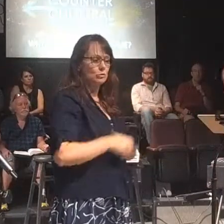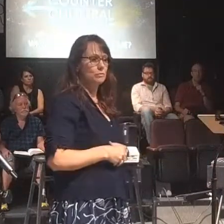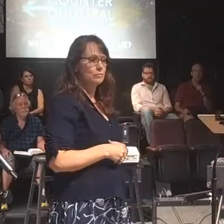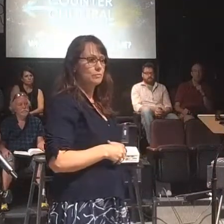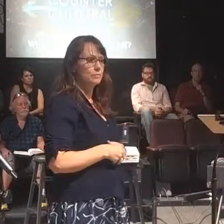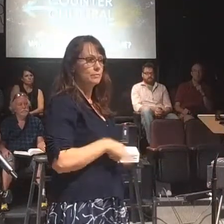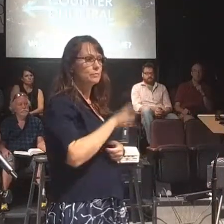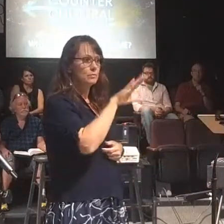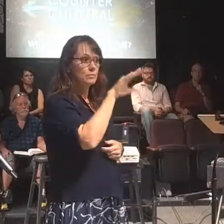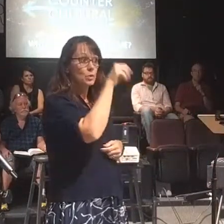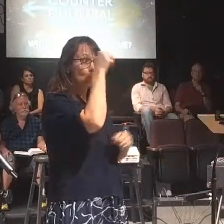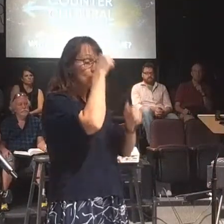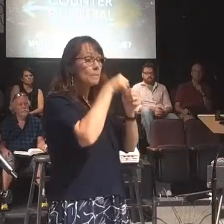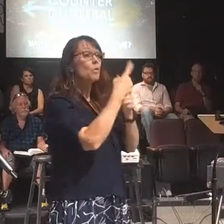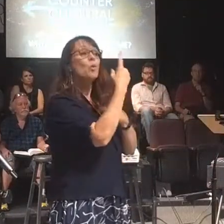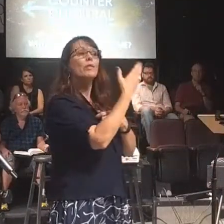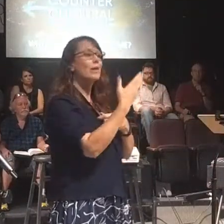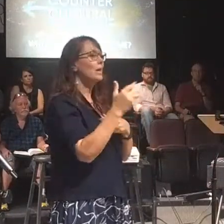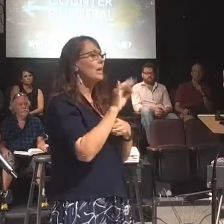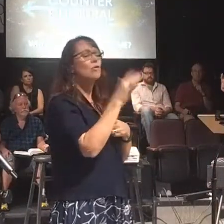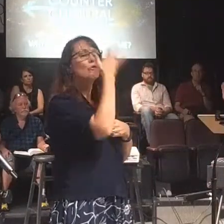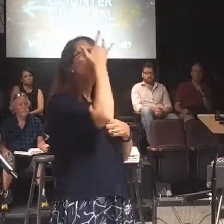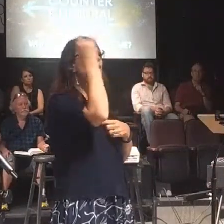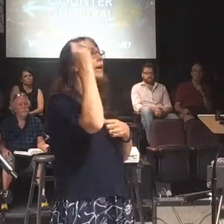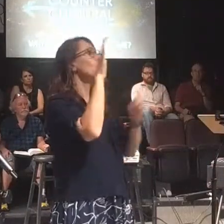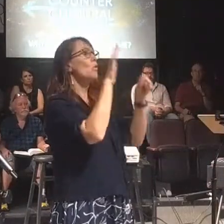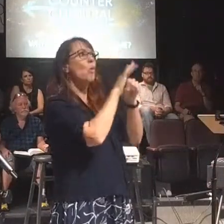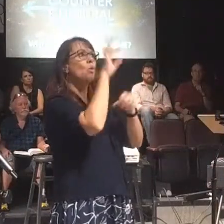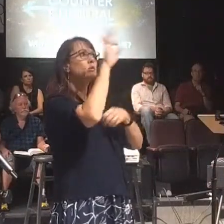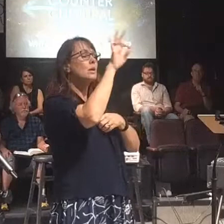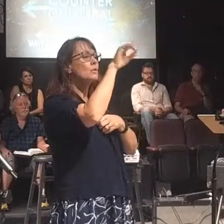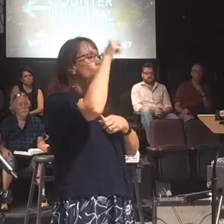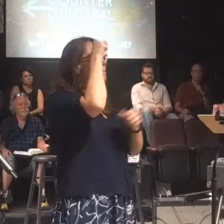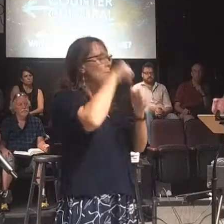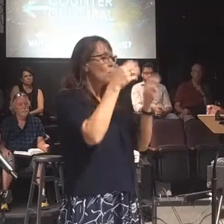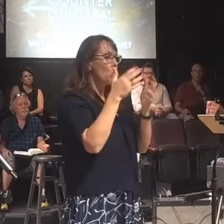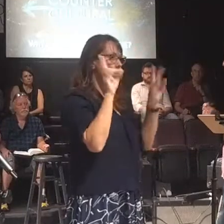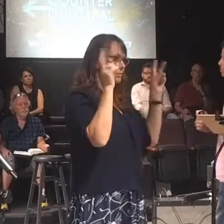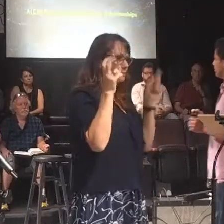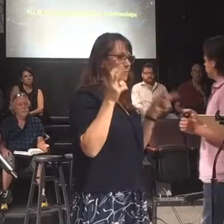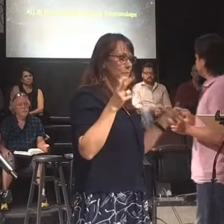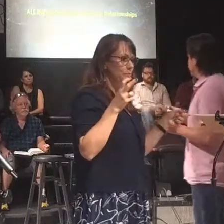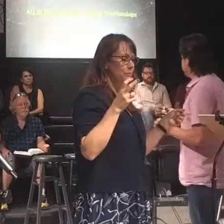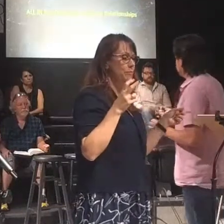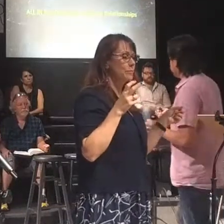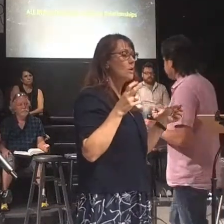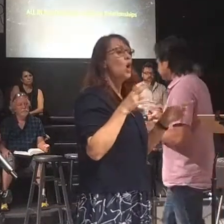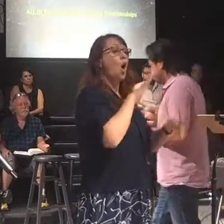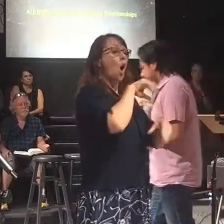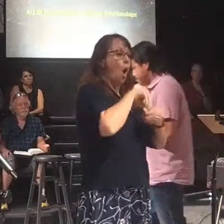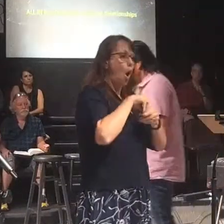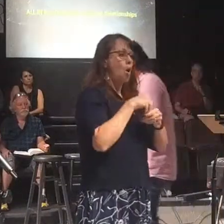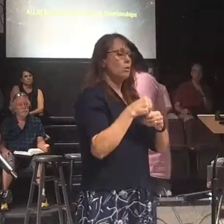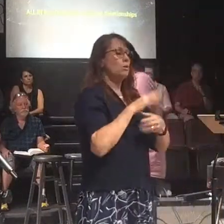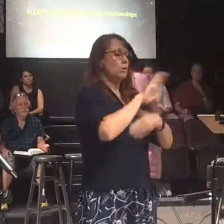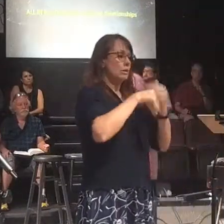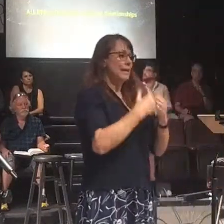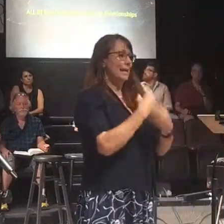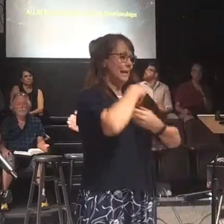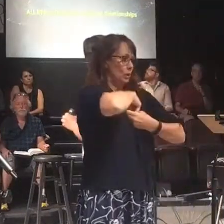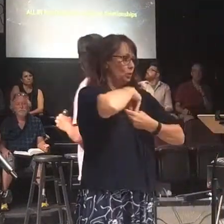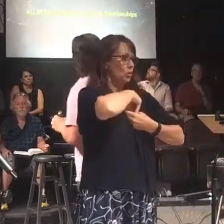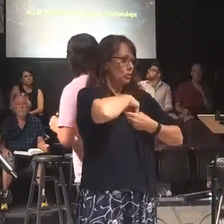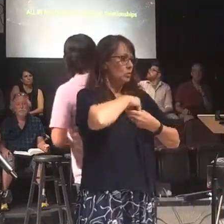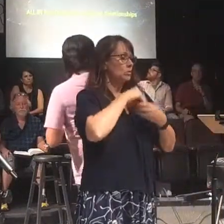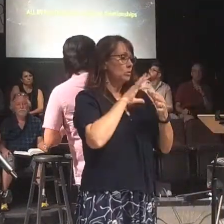I want you to remember one thing. If you don't remember anything else that I said today, is that all in relationships are blessed relationships. Now,